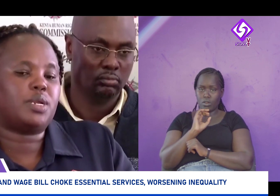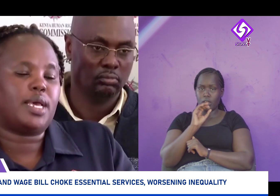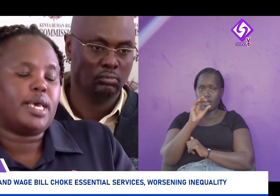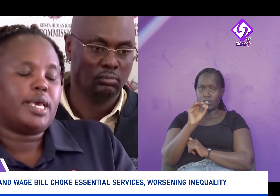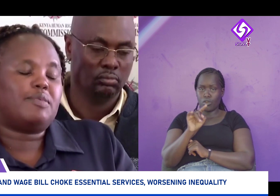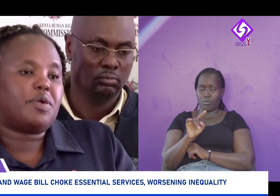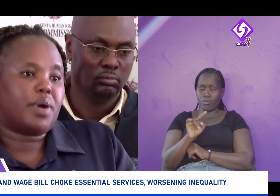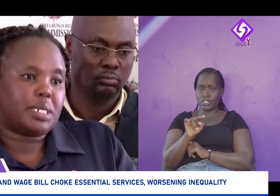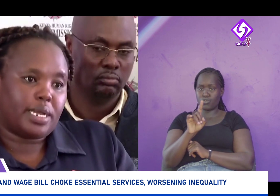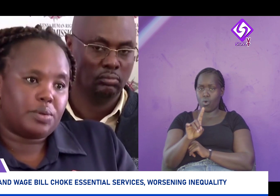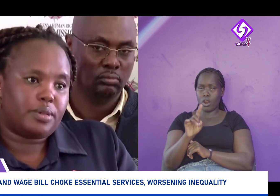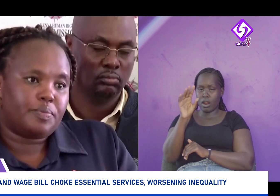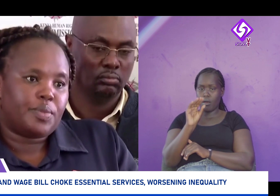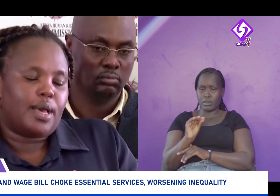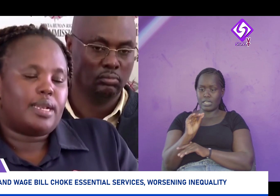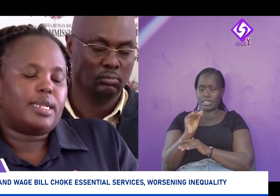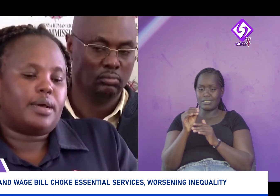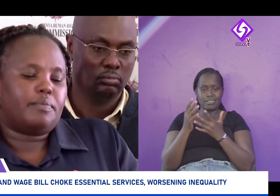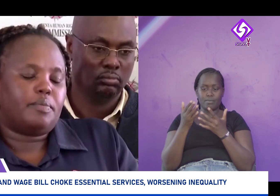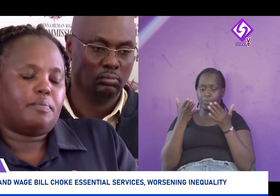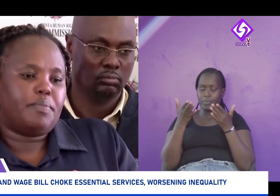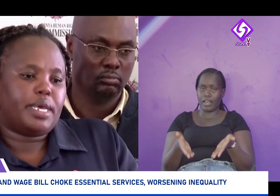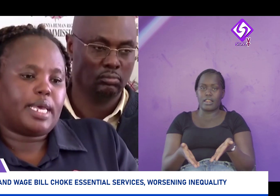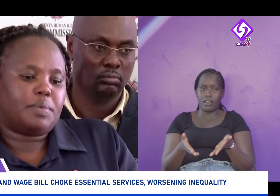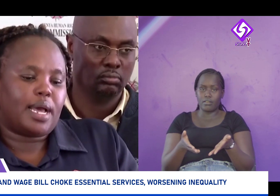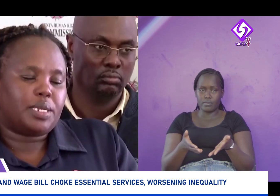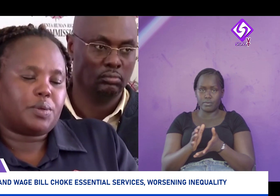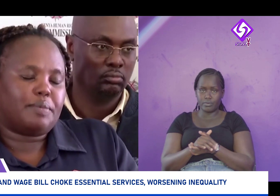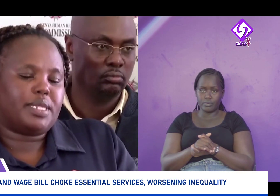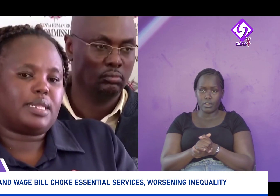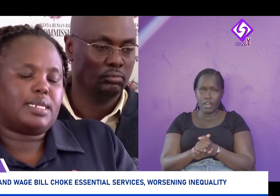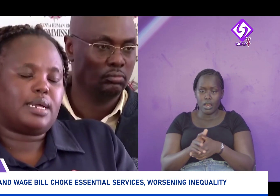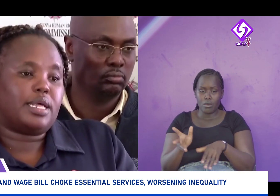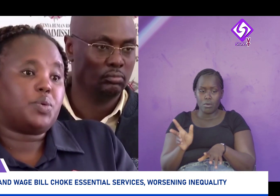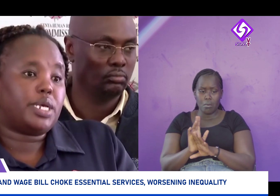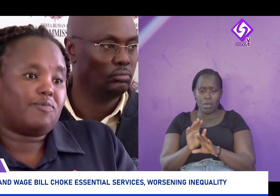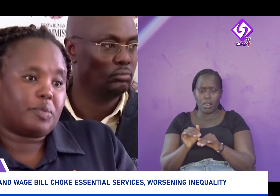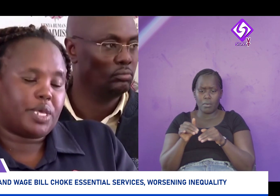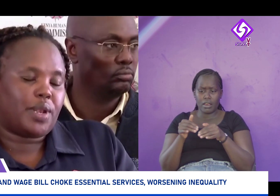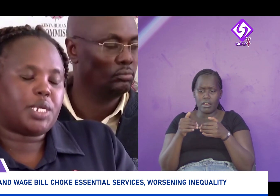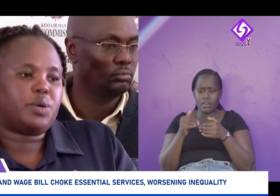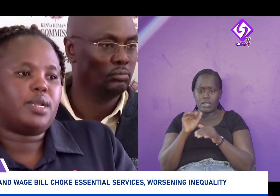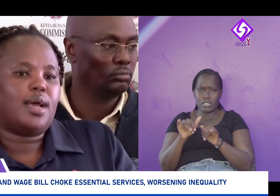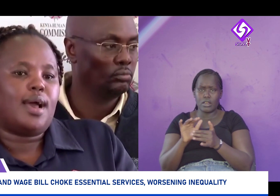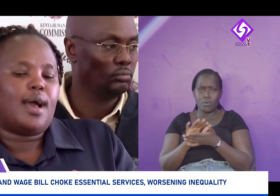population is very much idle. And being kept idle, it means that they are doing it for speculation.